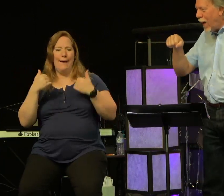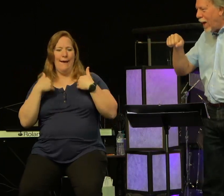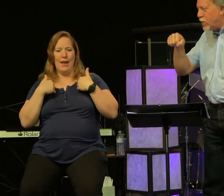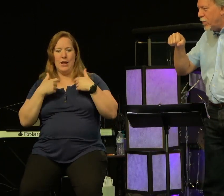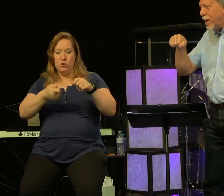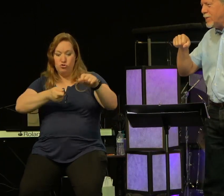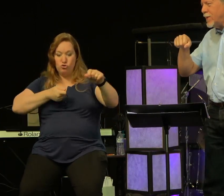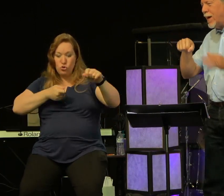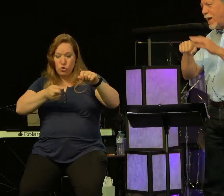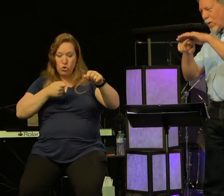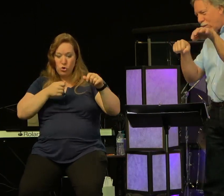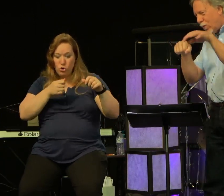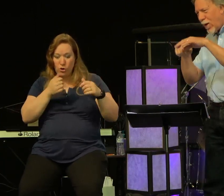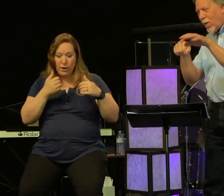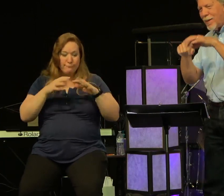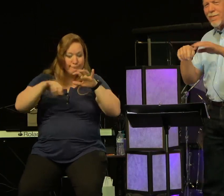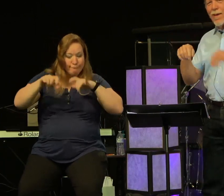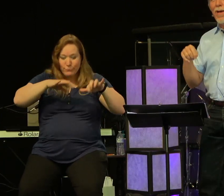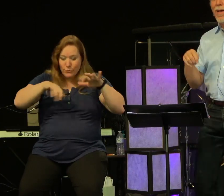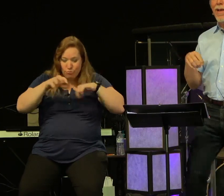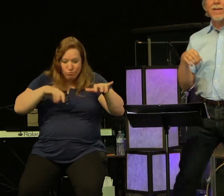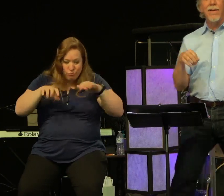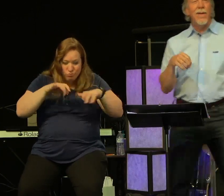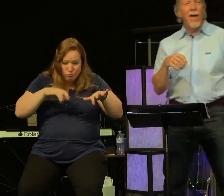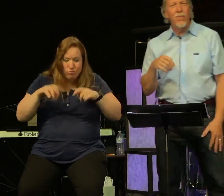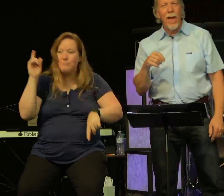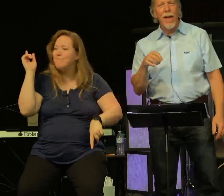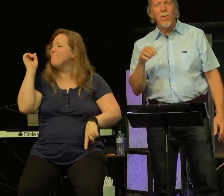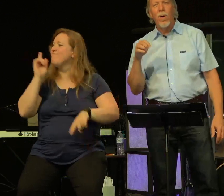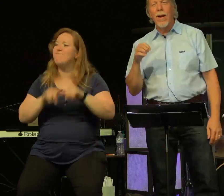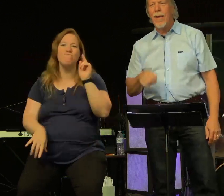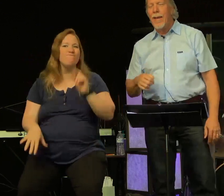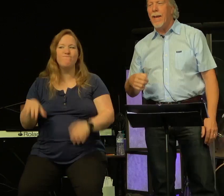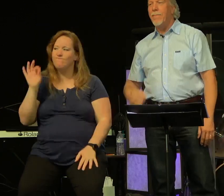drawer that had some bits in it. I went through all that stuff. I could not